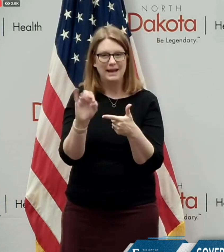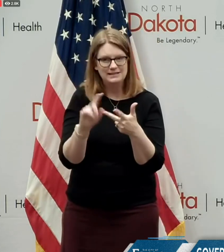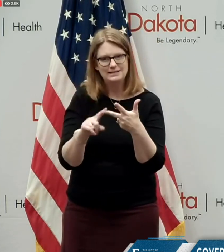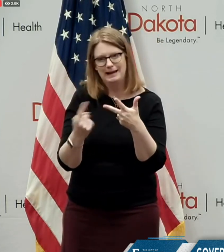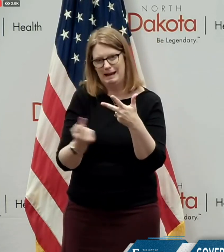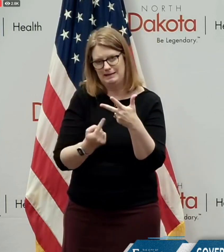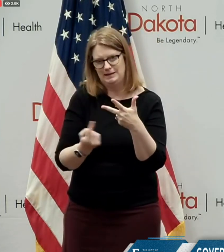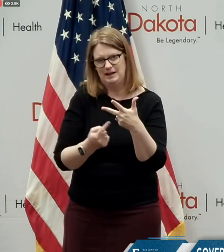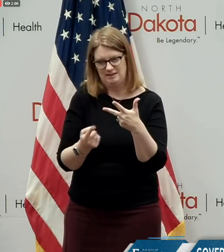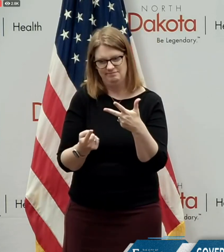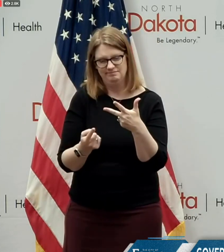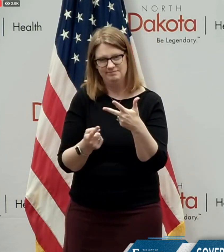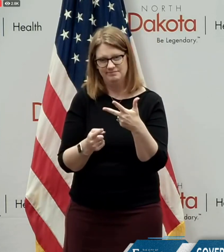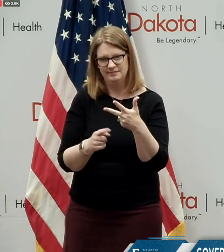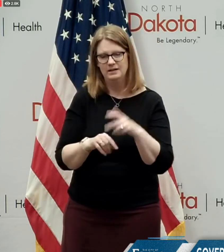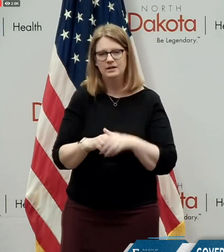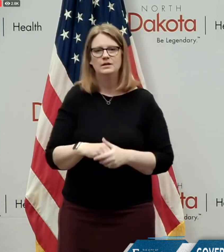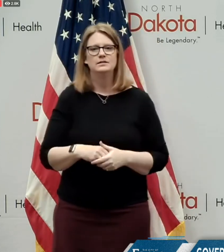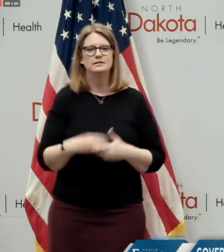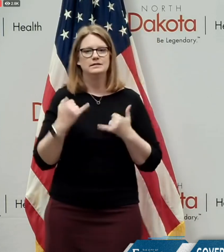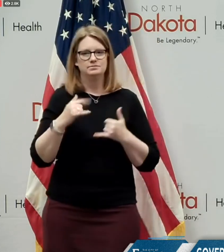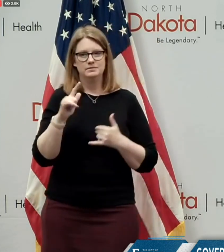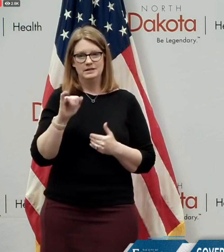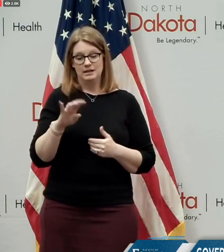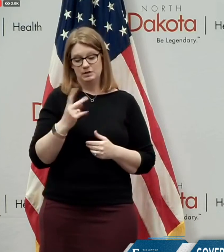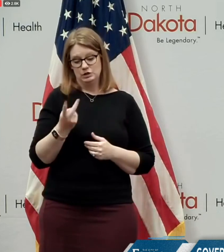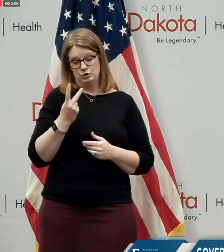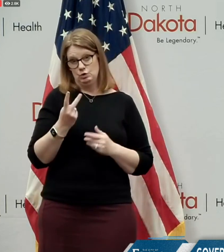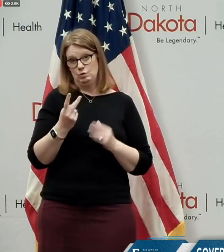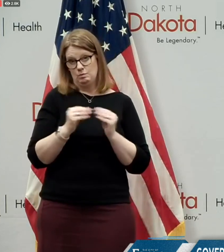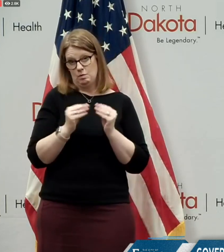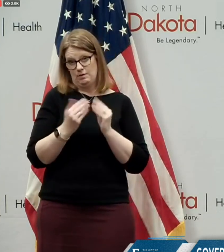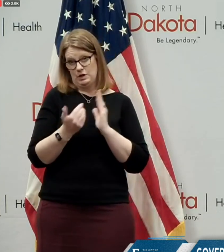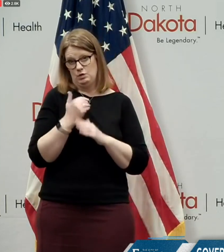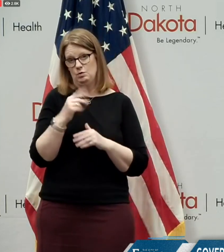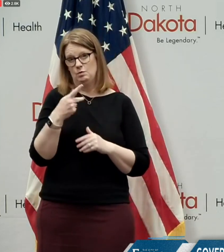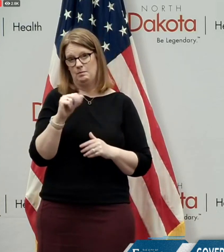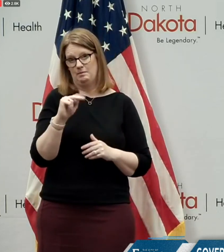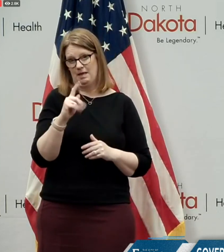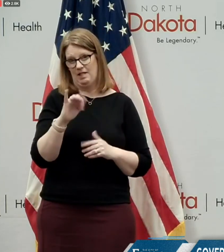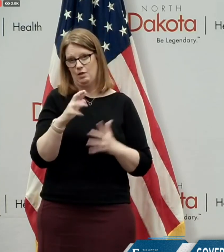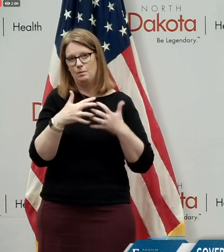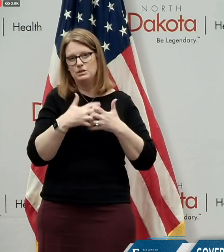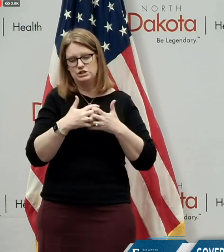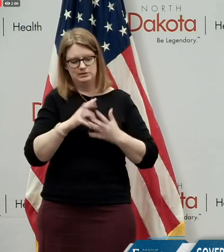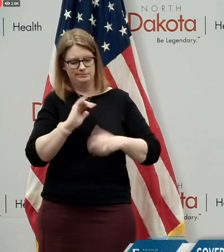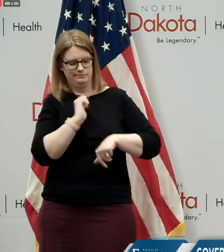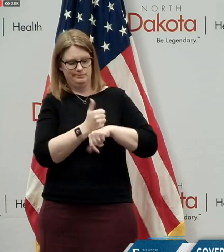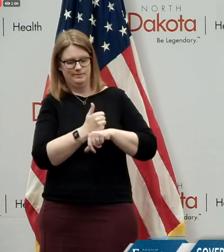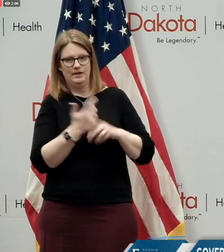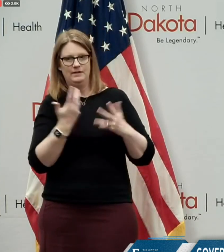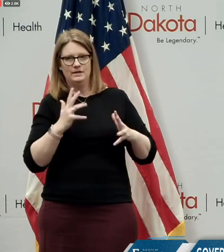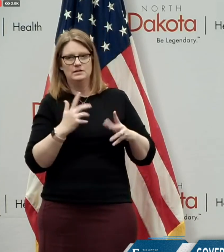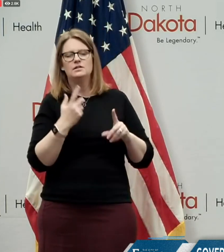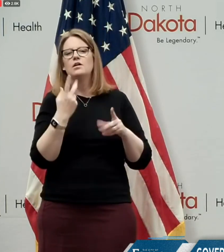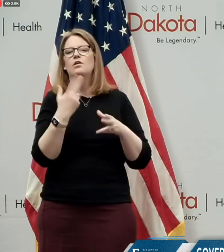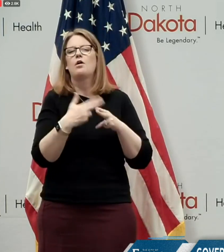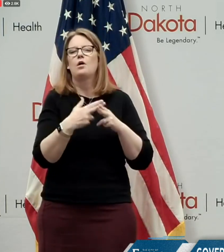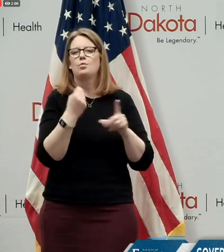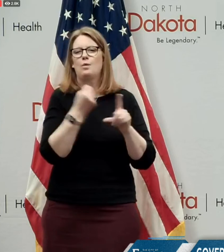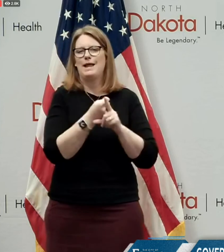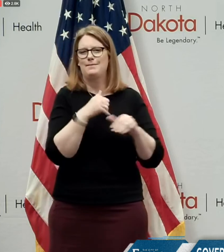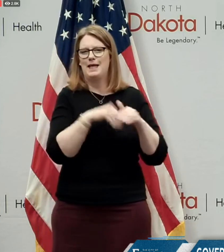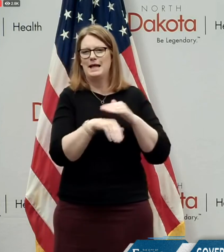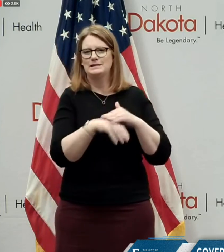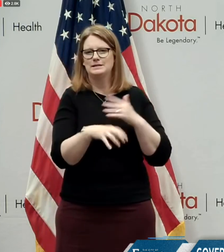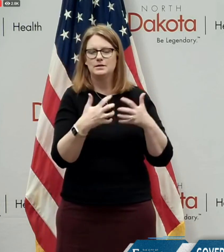lab, we talked about this, but 2 more of the new machines, Panther machines, came on earlier this week. They're called random access machines, and so you